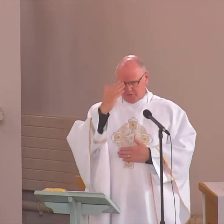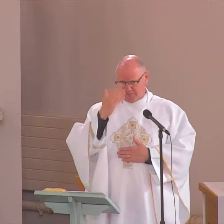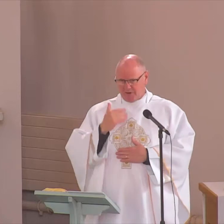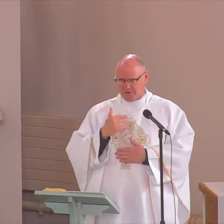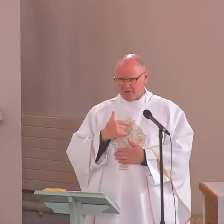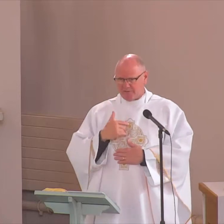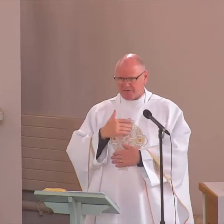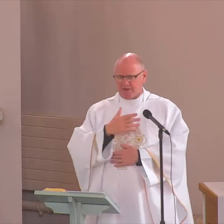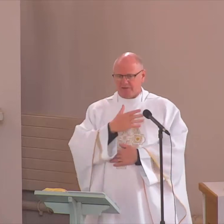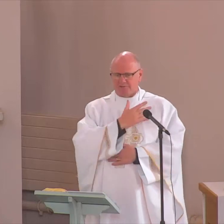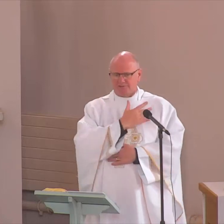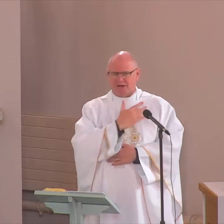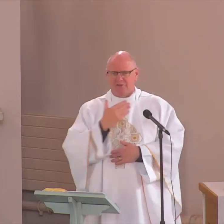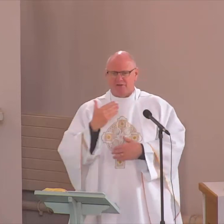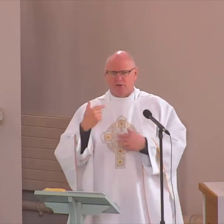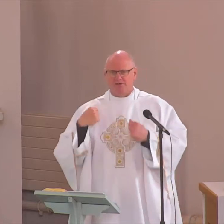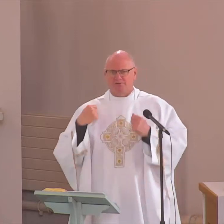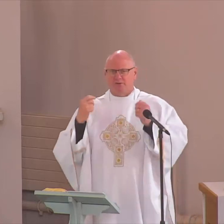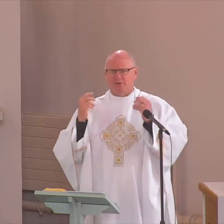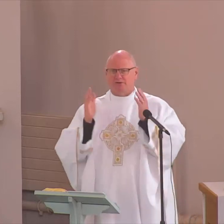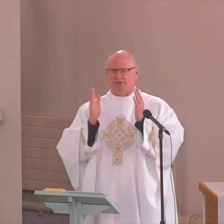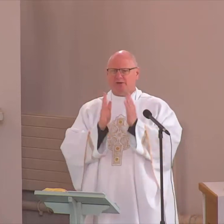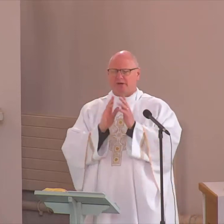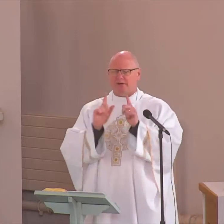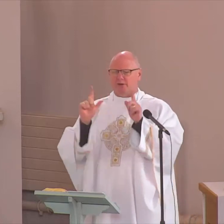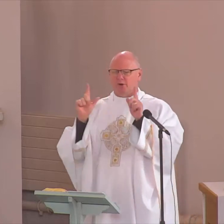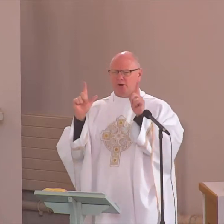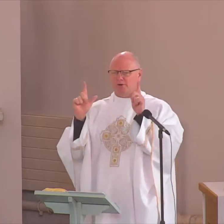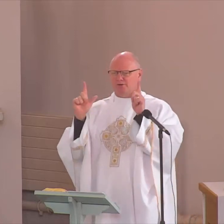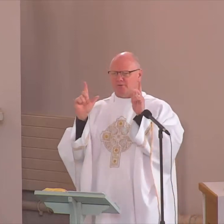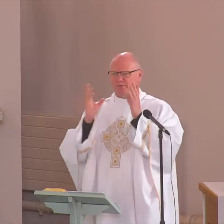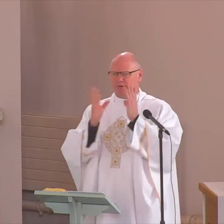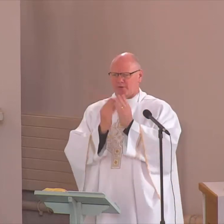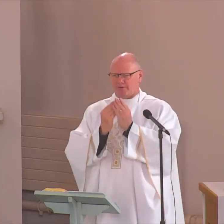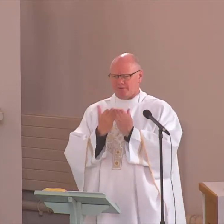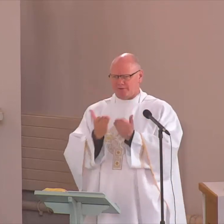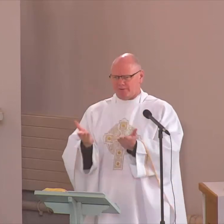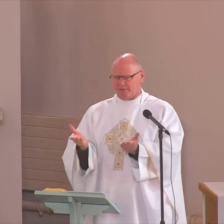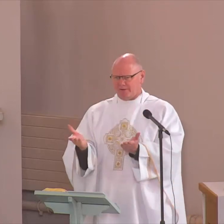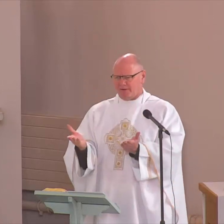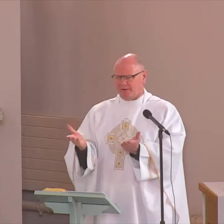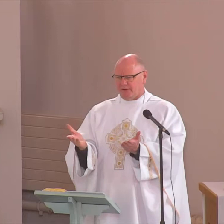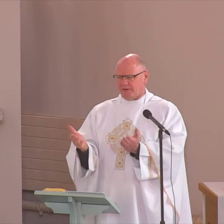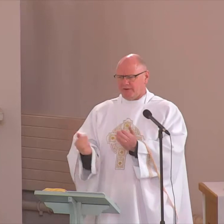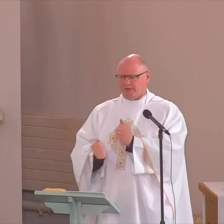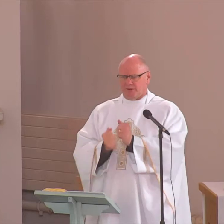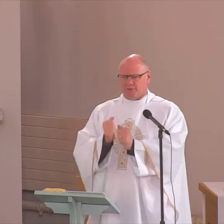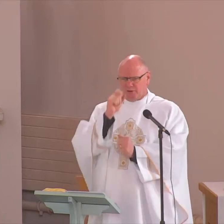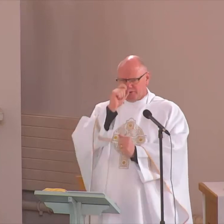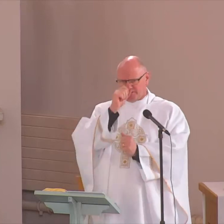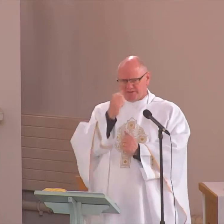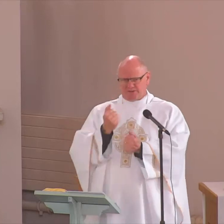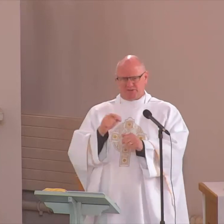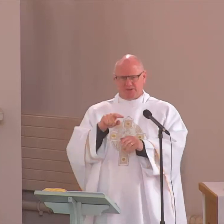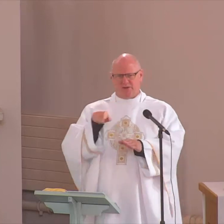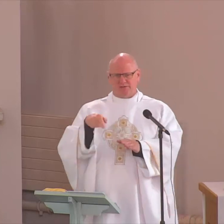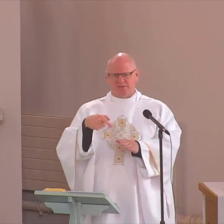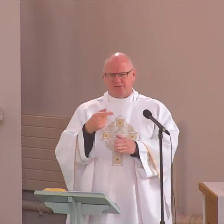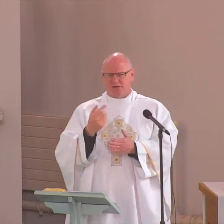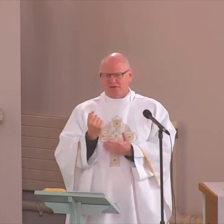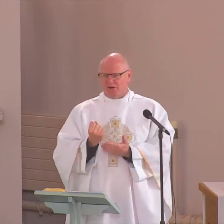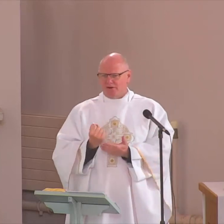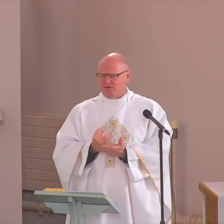the name of the Father, and of the Son, and of the Holy Spirit. Amen. The Lord be with you. My brothers and sisters, let